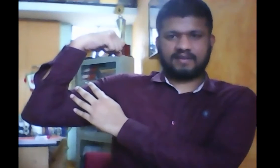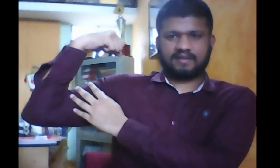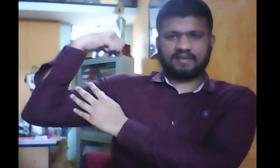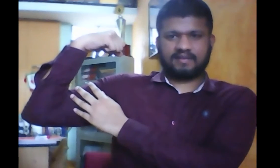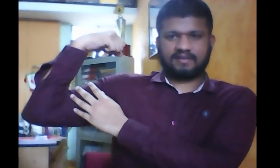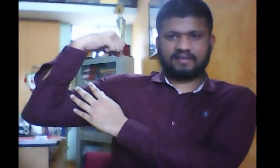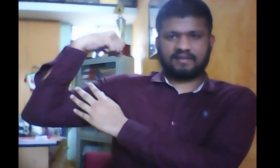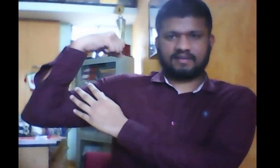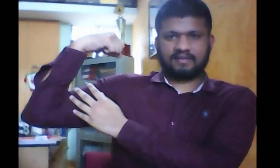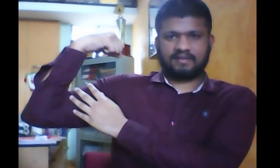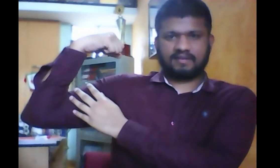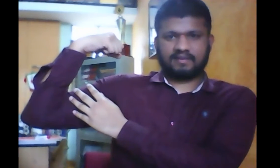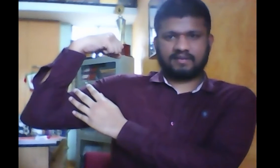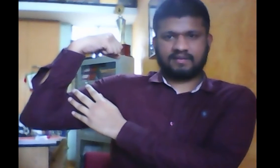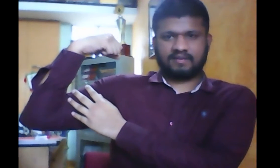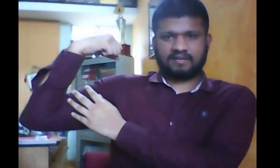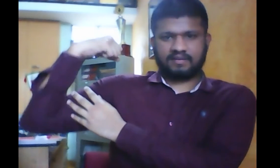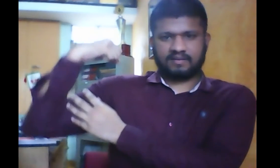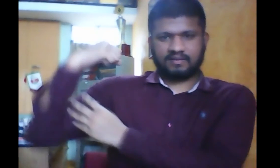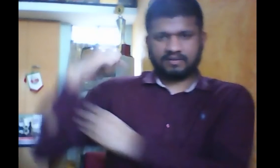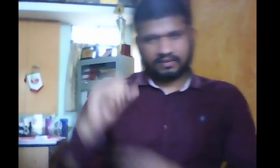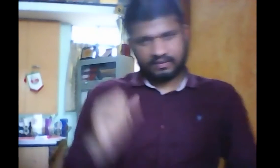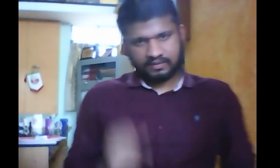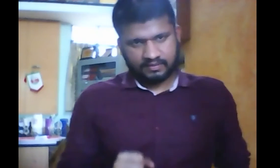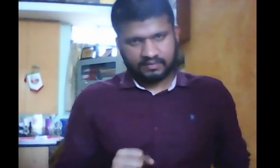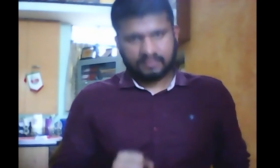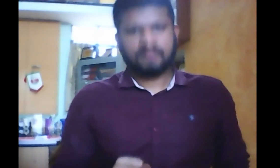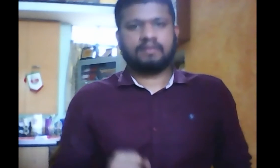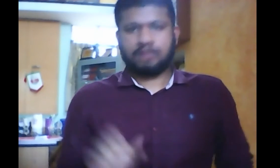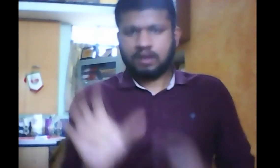You just have to keep your hand open, and while it comes to your other hand, just close your fingers.